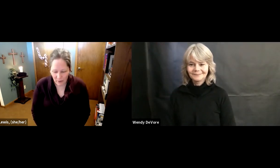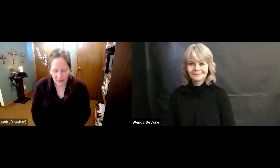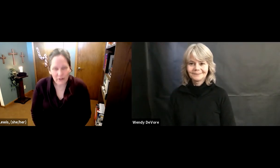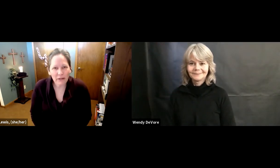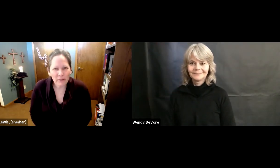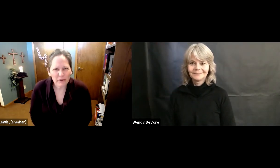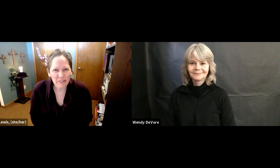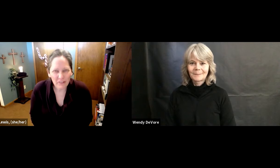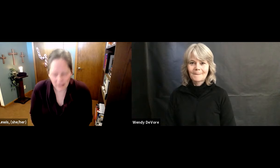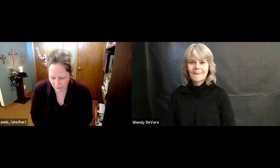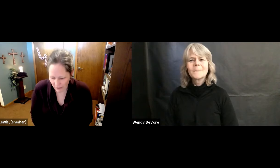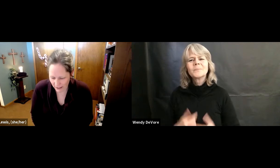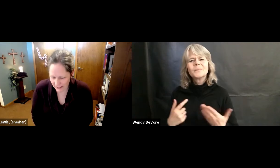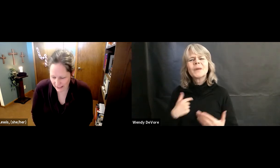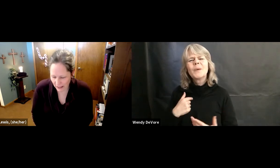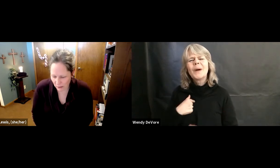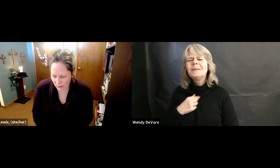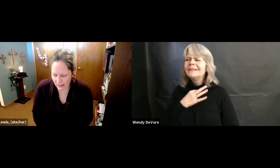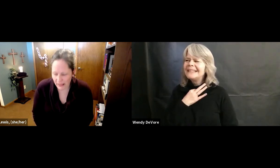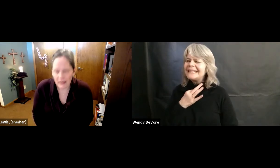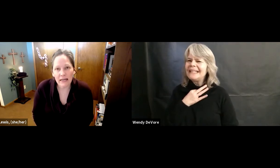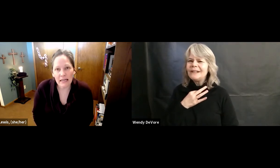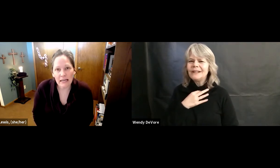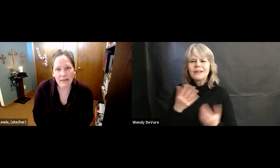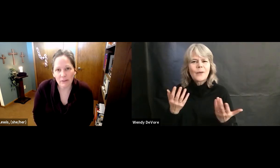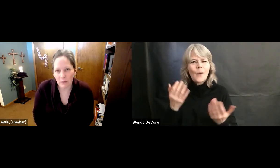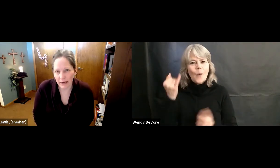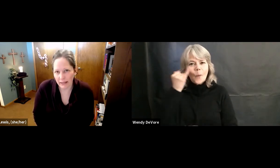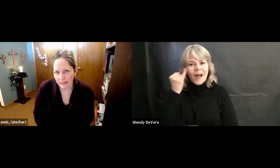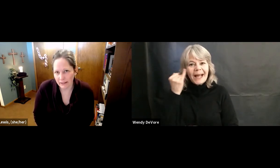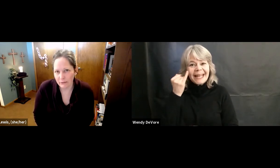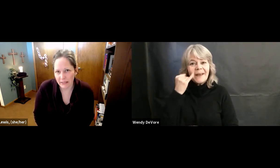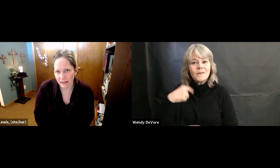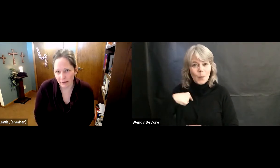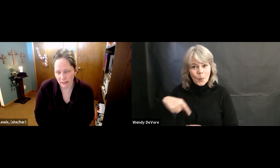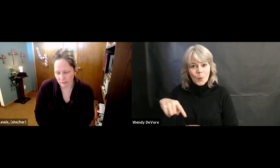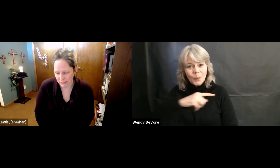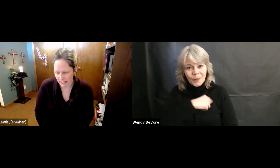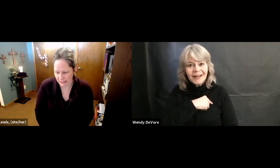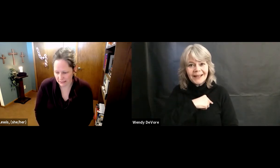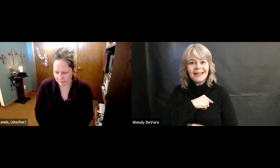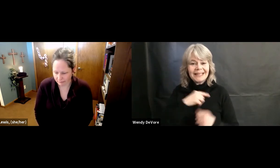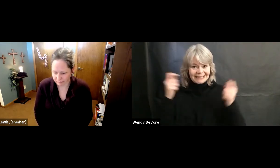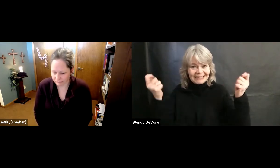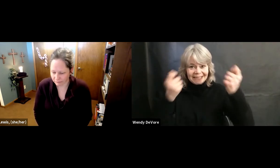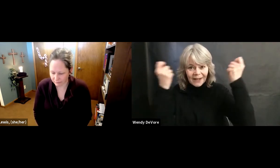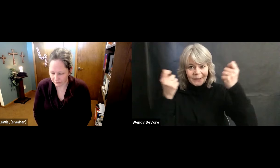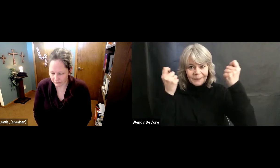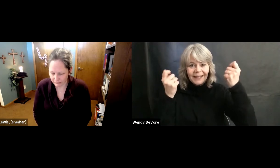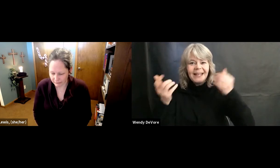And I wonder what it would feel like for us to celebrate even when we have made mistakes.